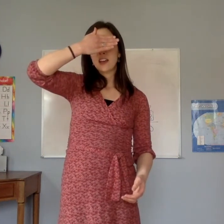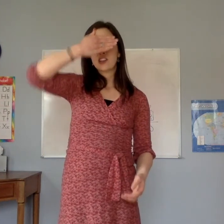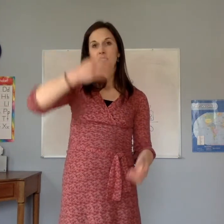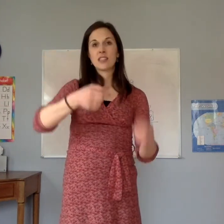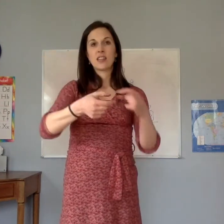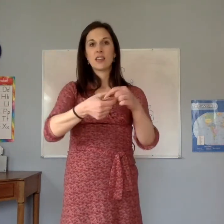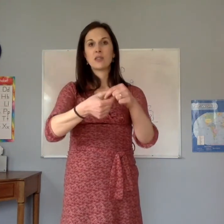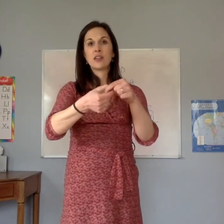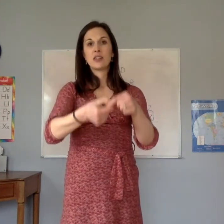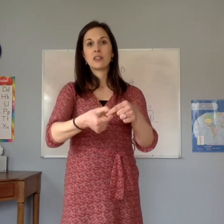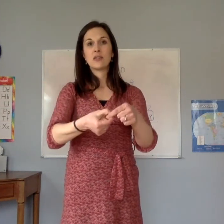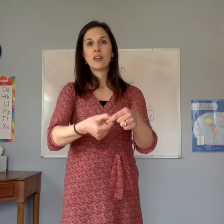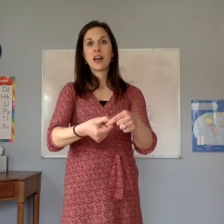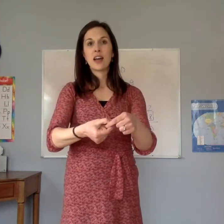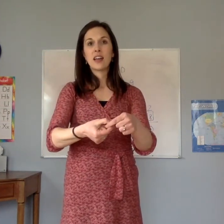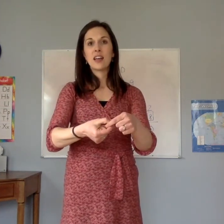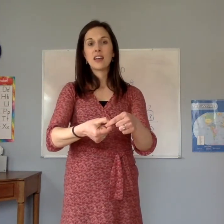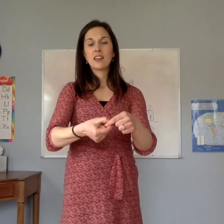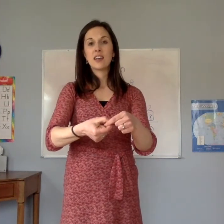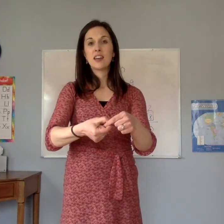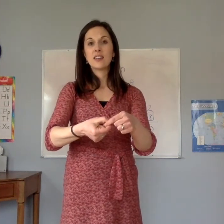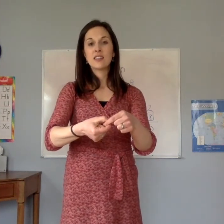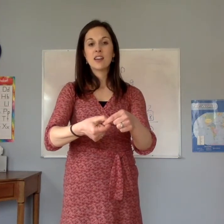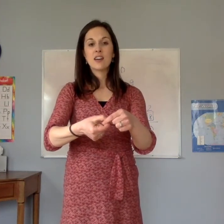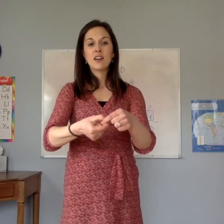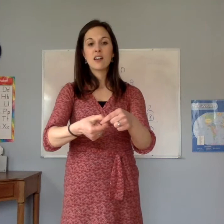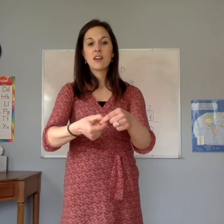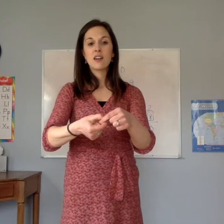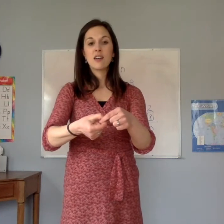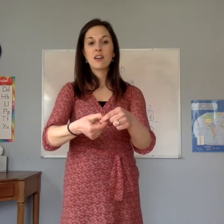Ages, Israel's United Kingdom.